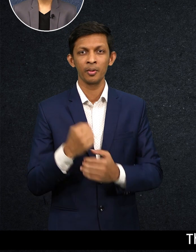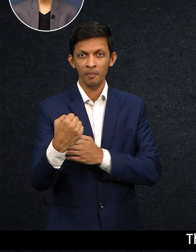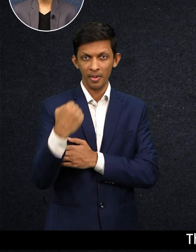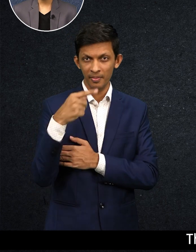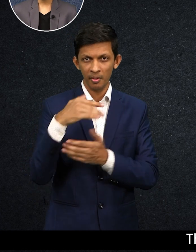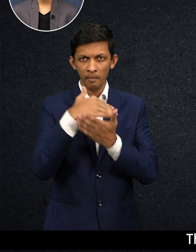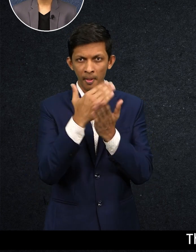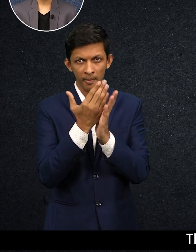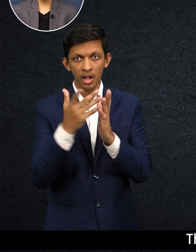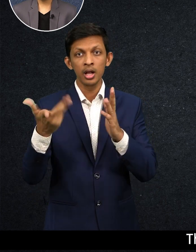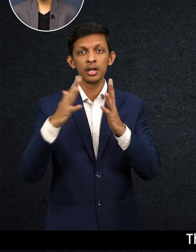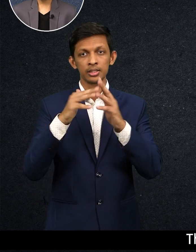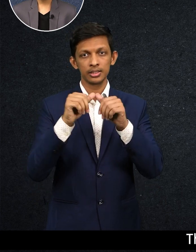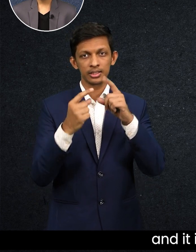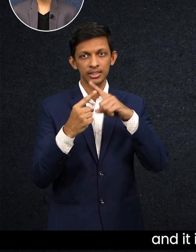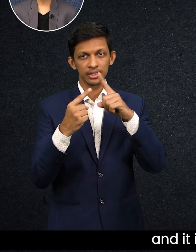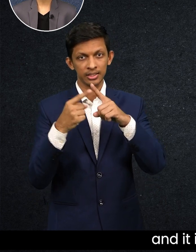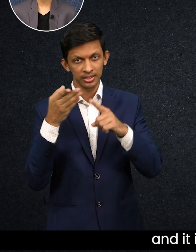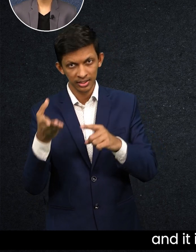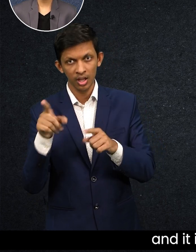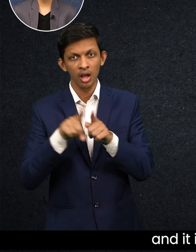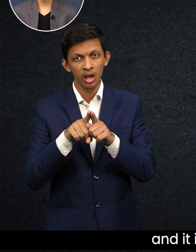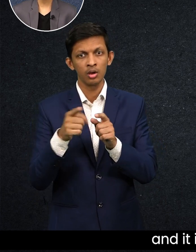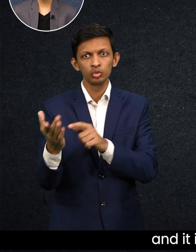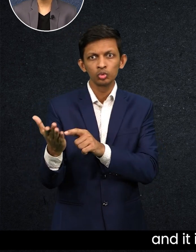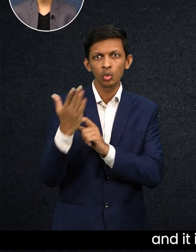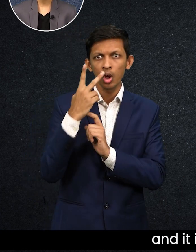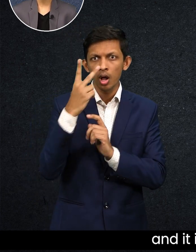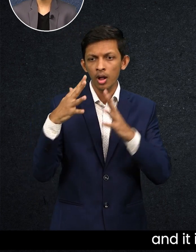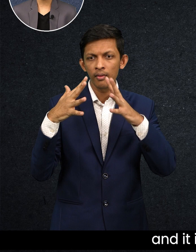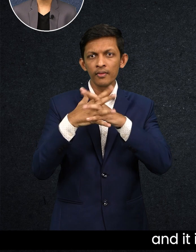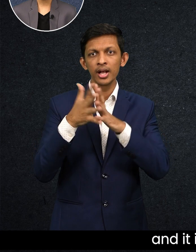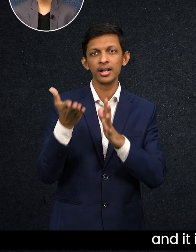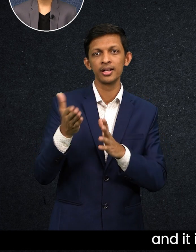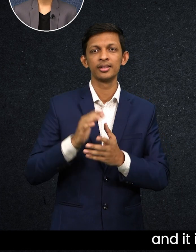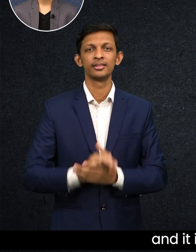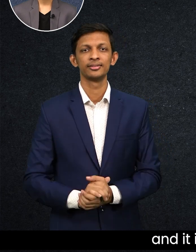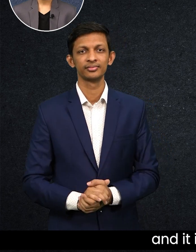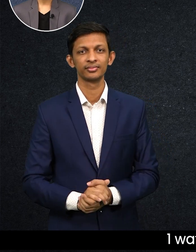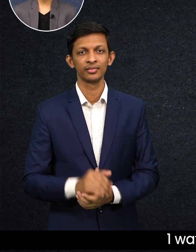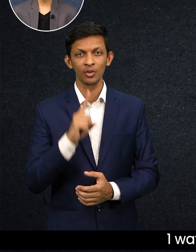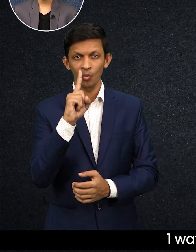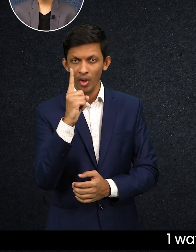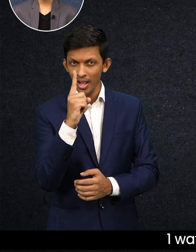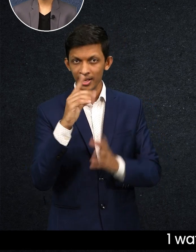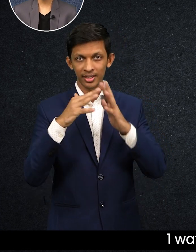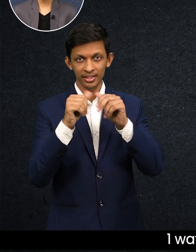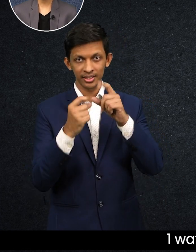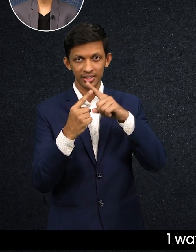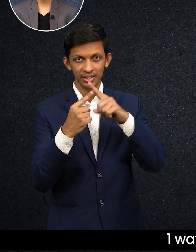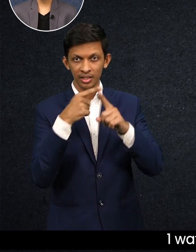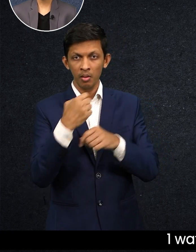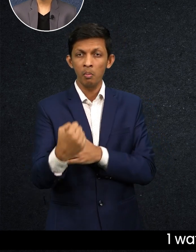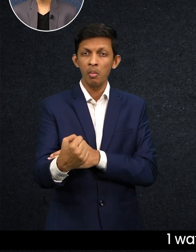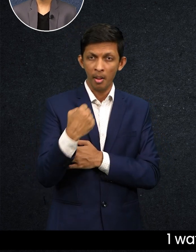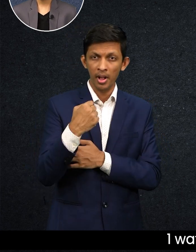The unit of power is watt and it is denoted by the symbol W. 1 watt is the power